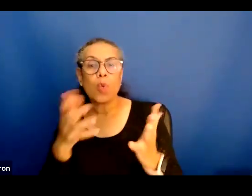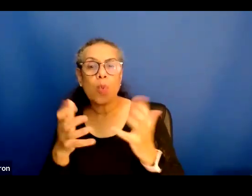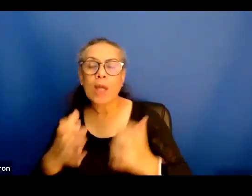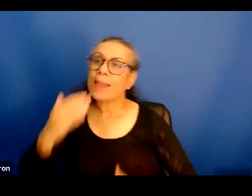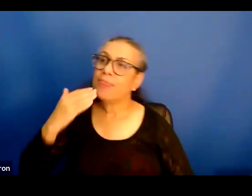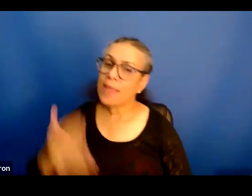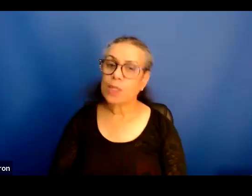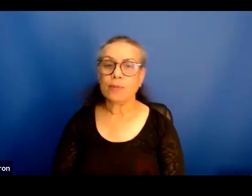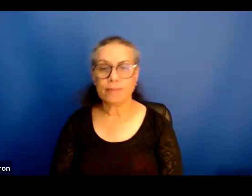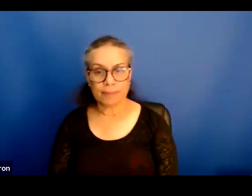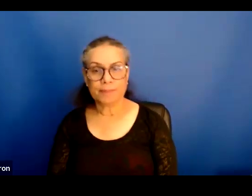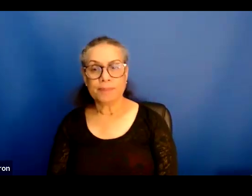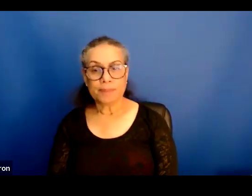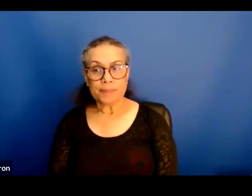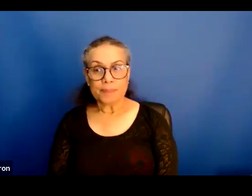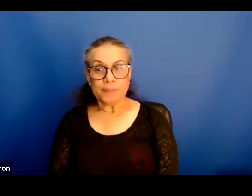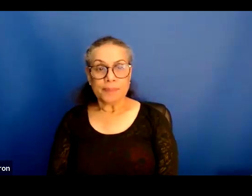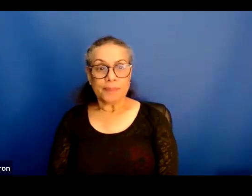much.